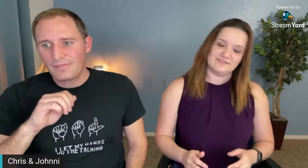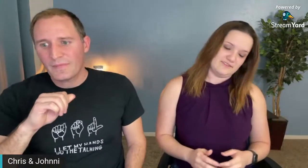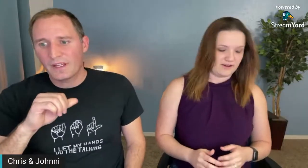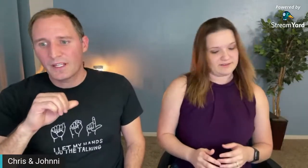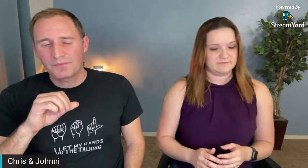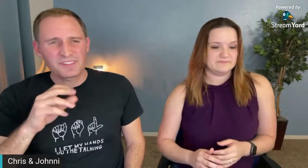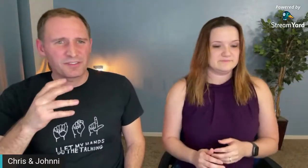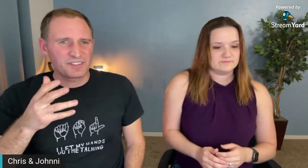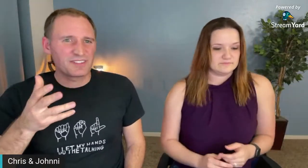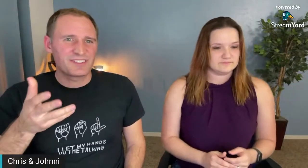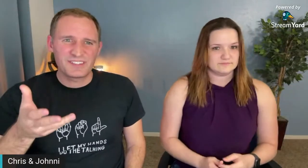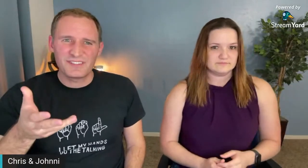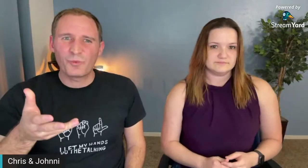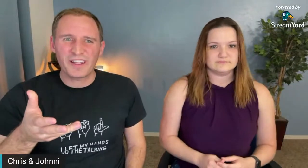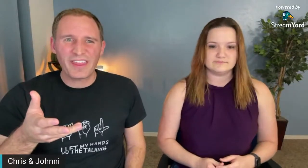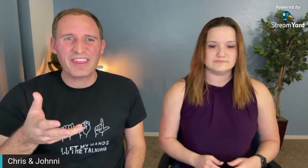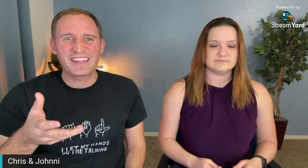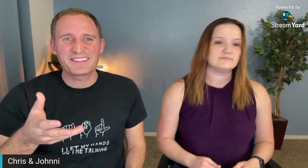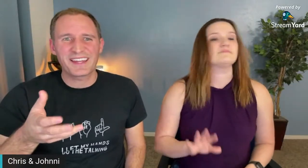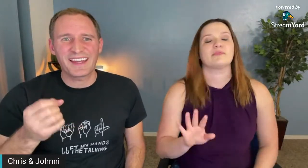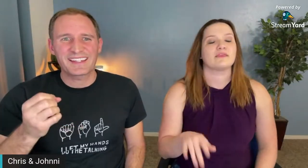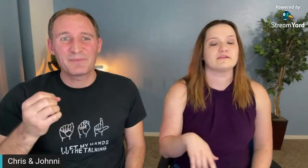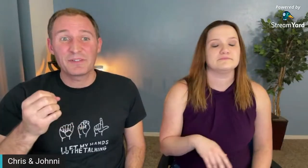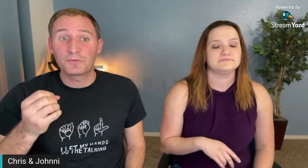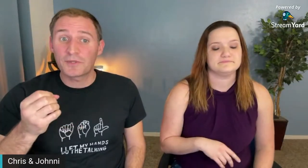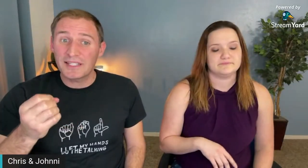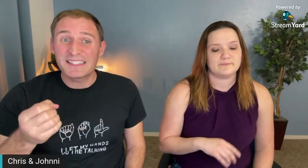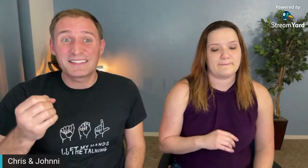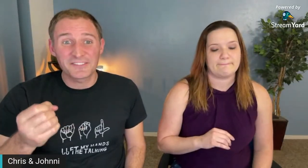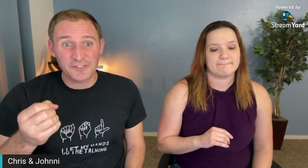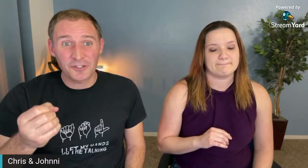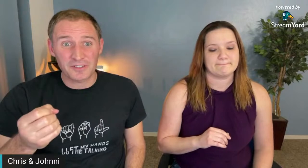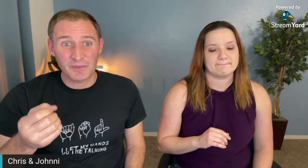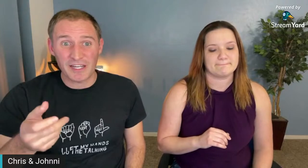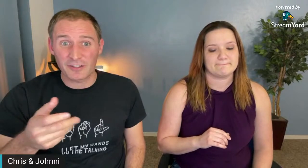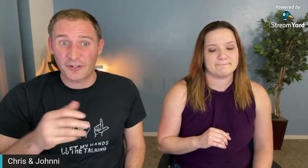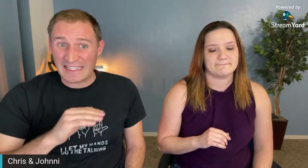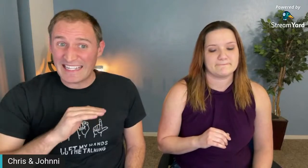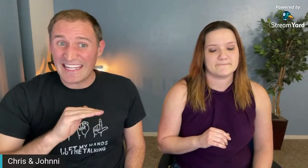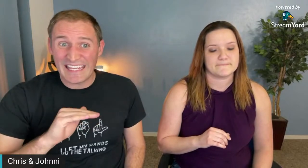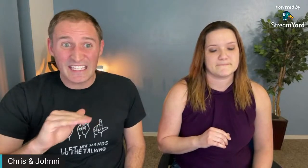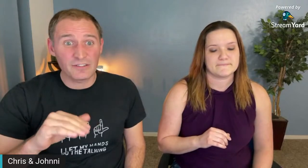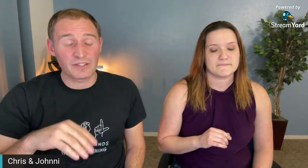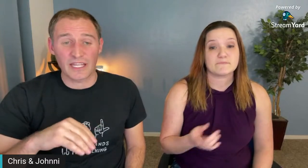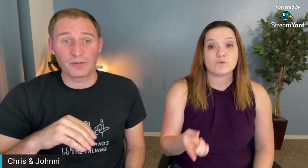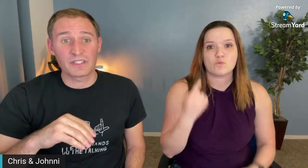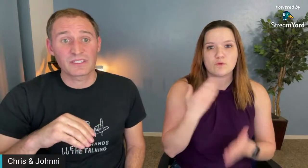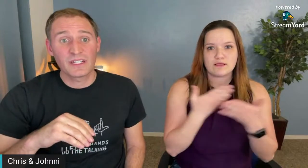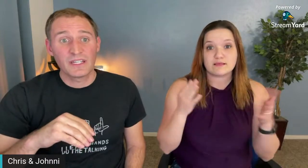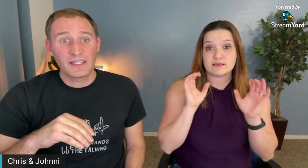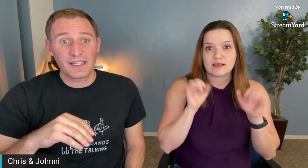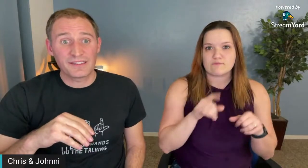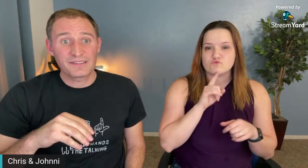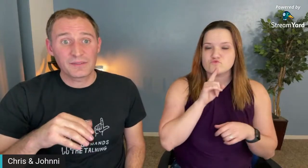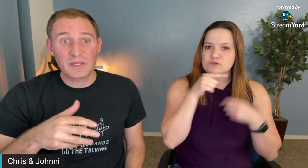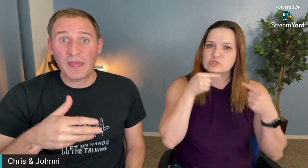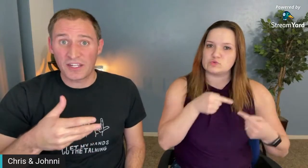All right. So one of the things that can be really difficult about learning any new language is to be patient